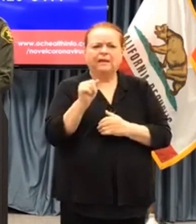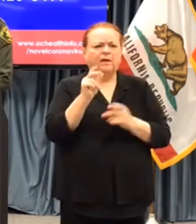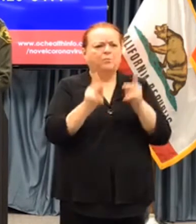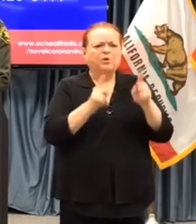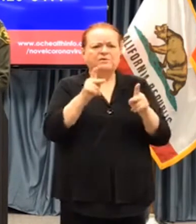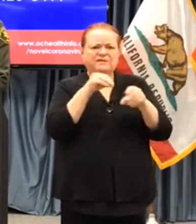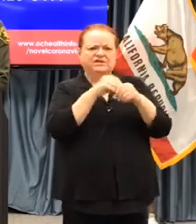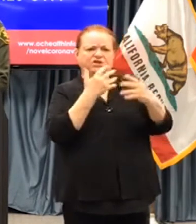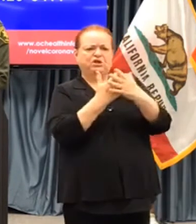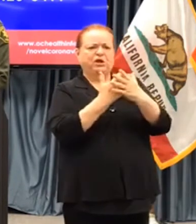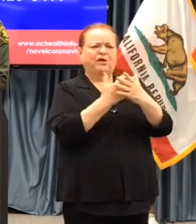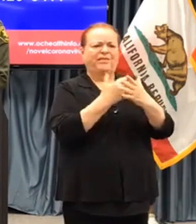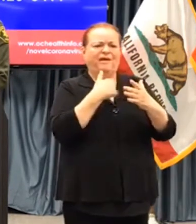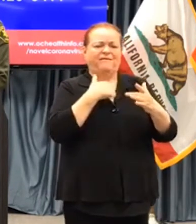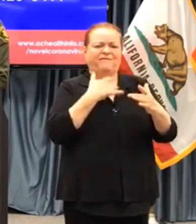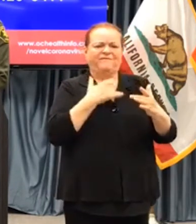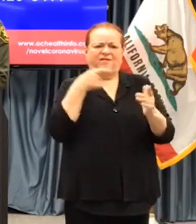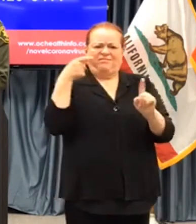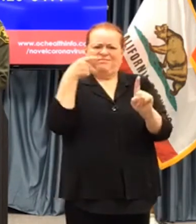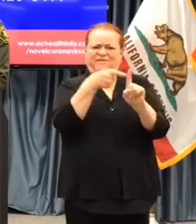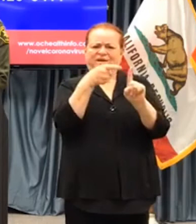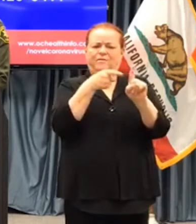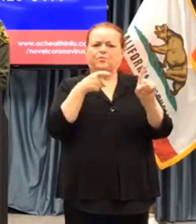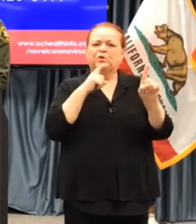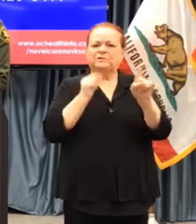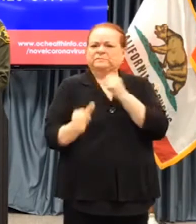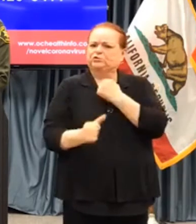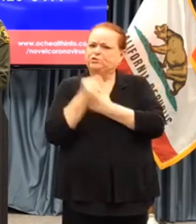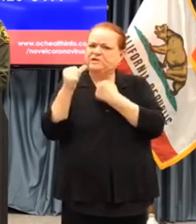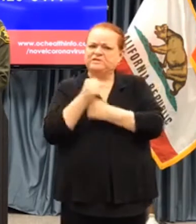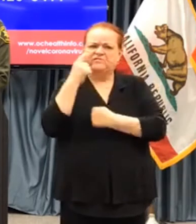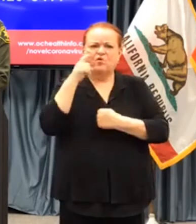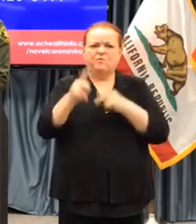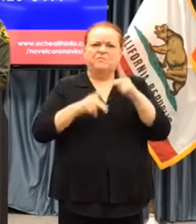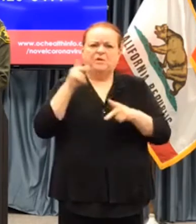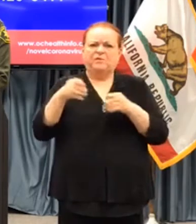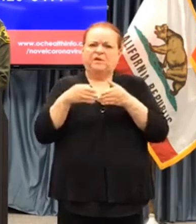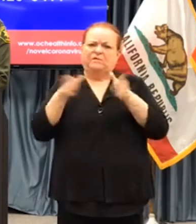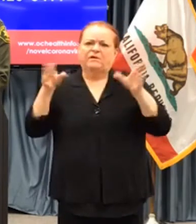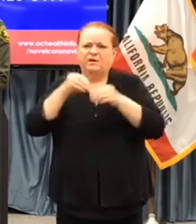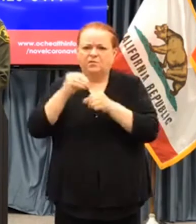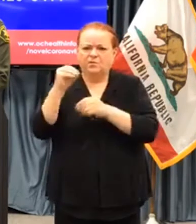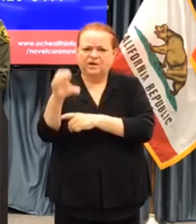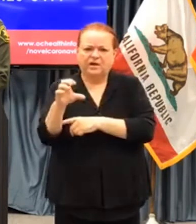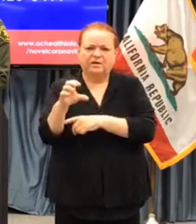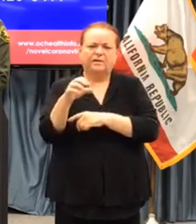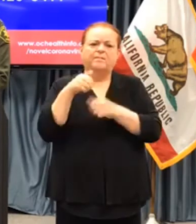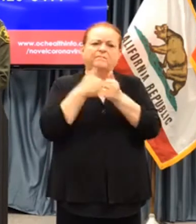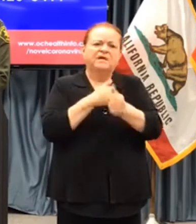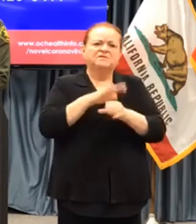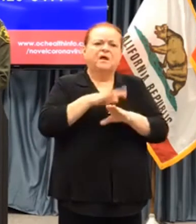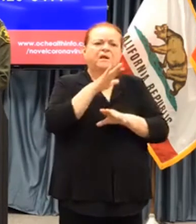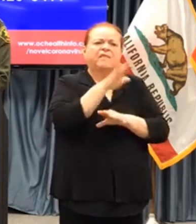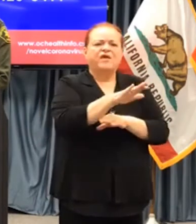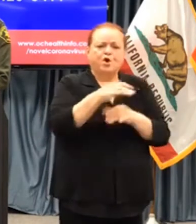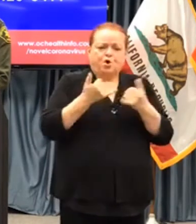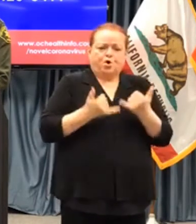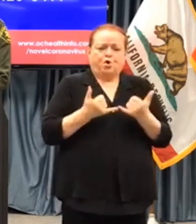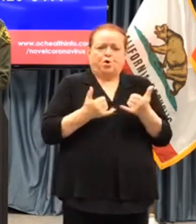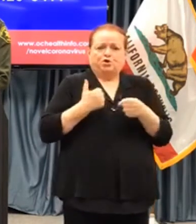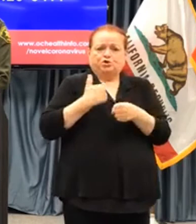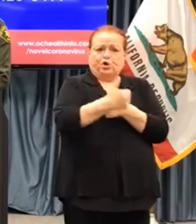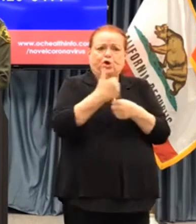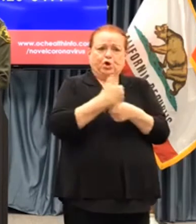to the public based on their current charges or their past criminal histories. These releases of low-level